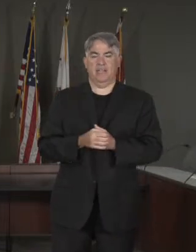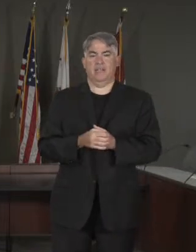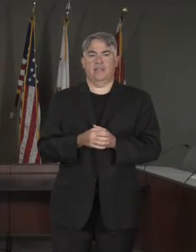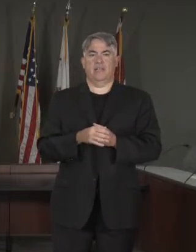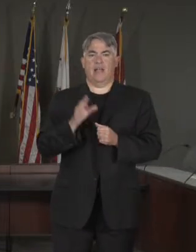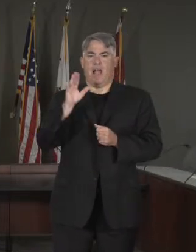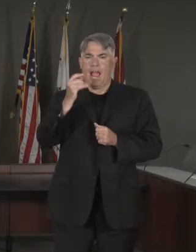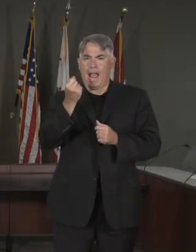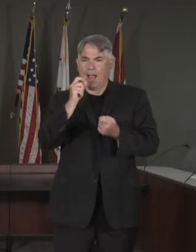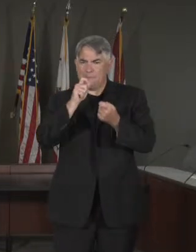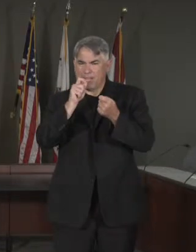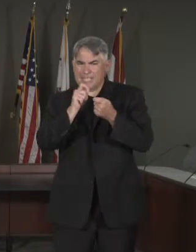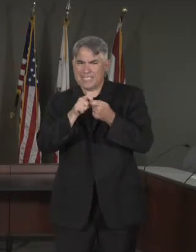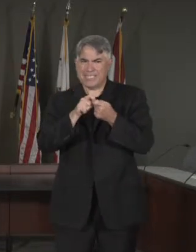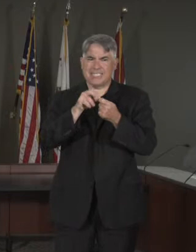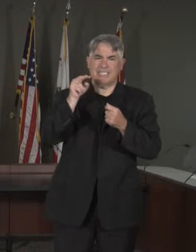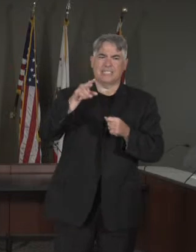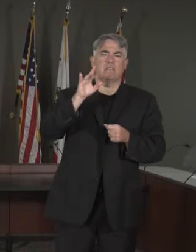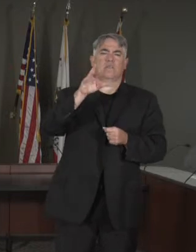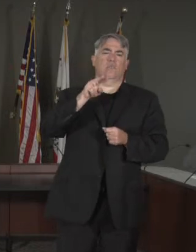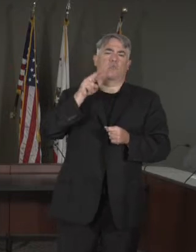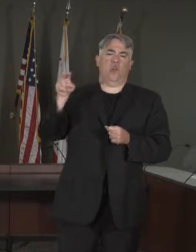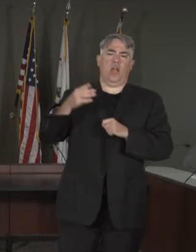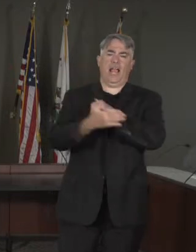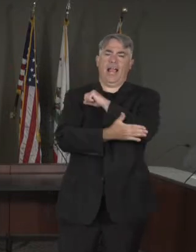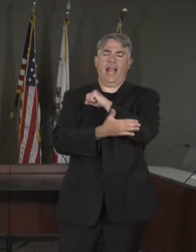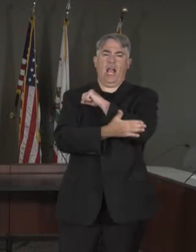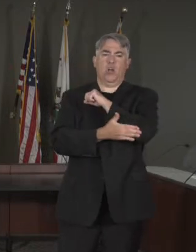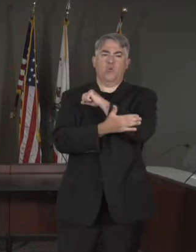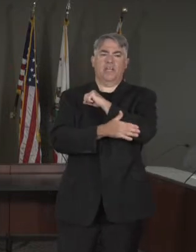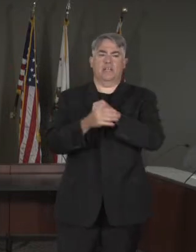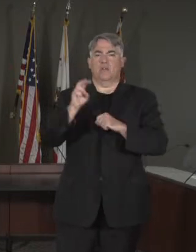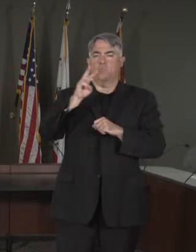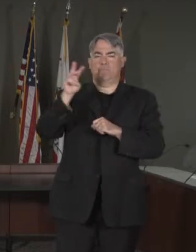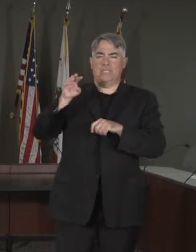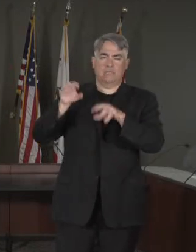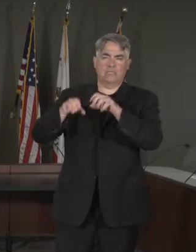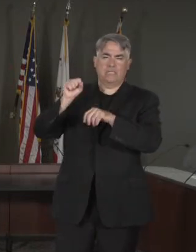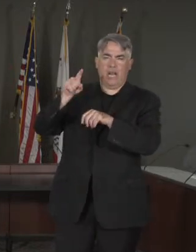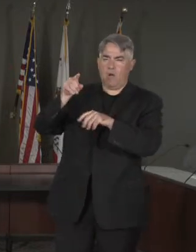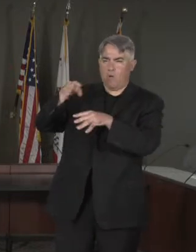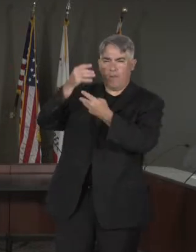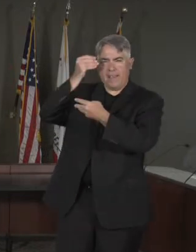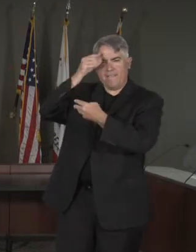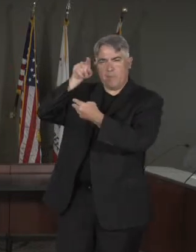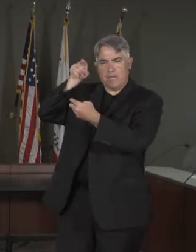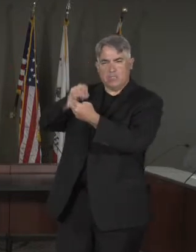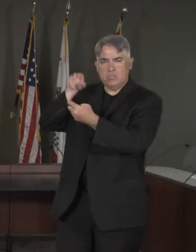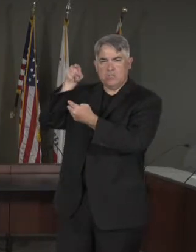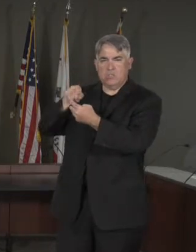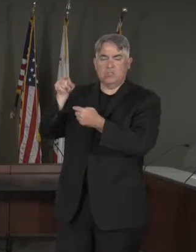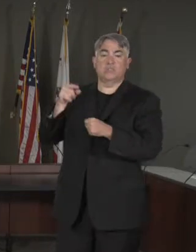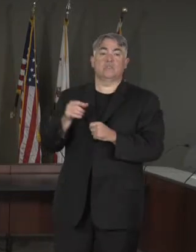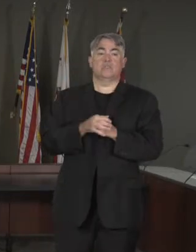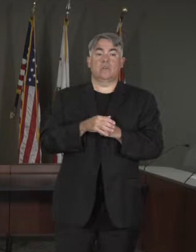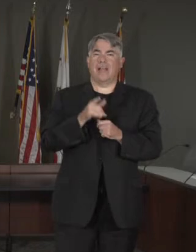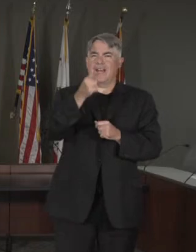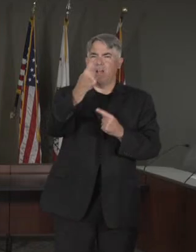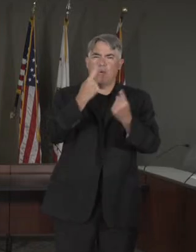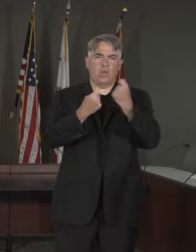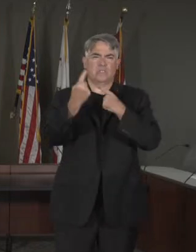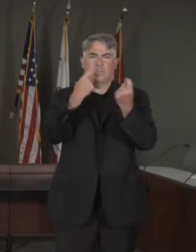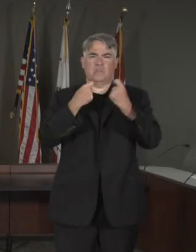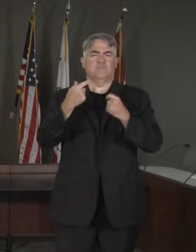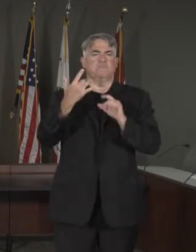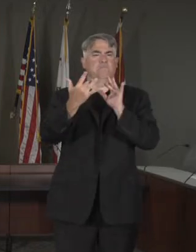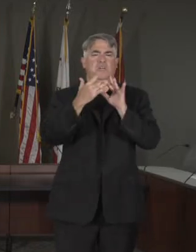exact criteria for the yellow tier, and we stand ready. If any entity has questions, please contact us, and we can